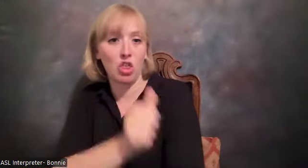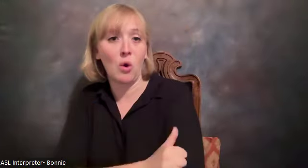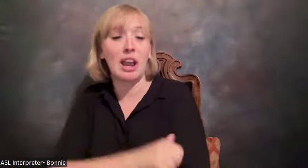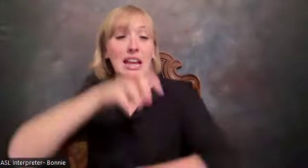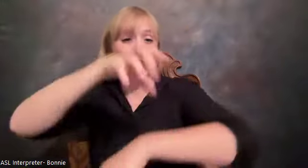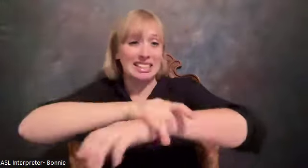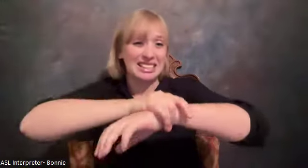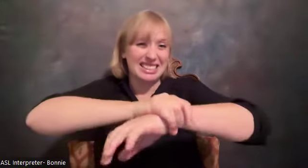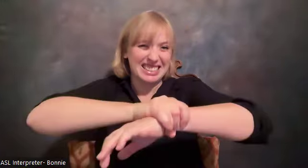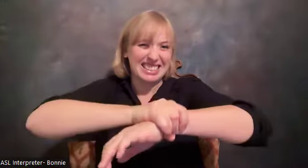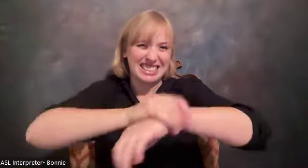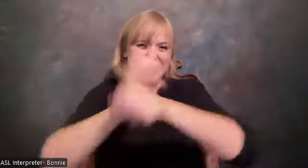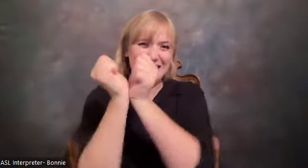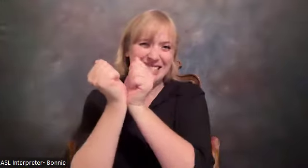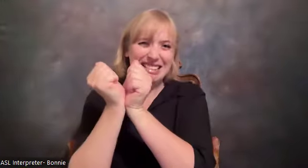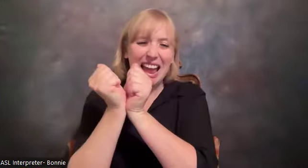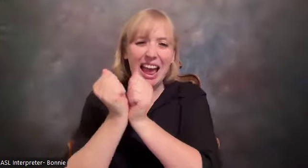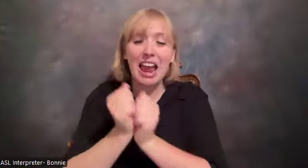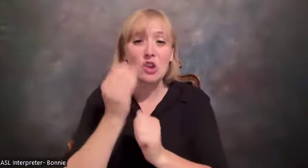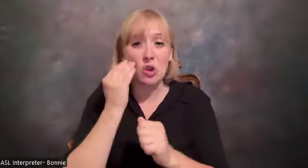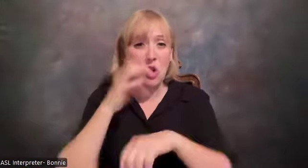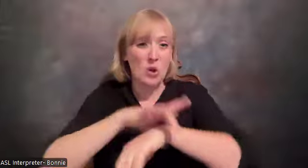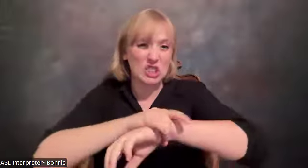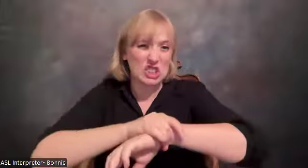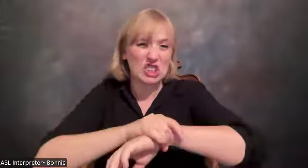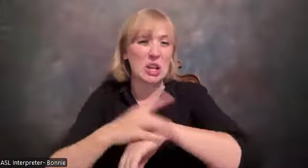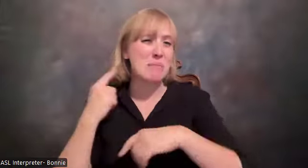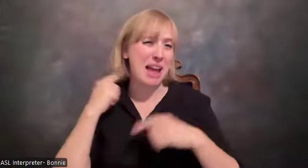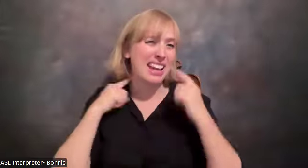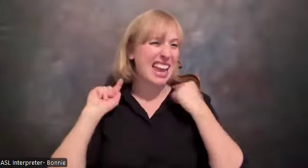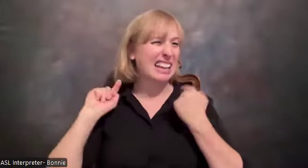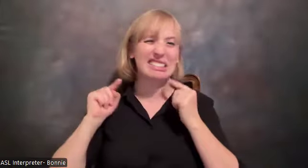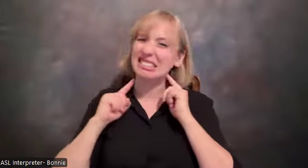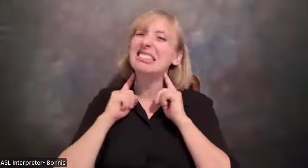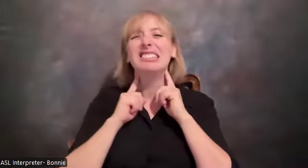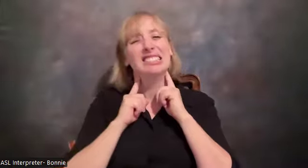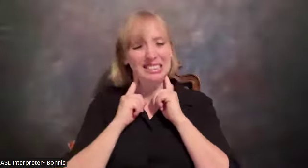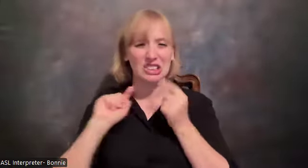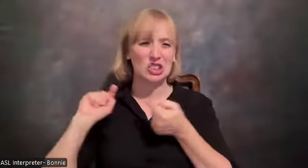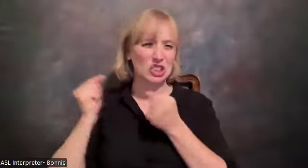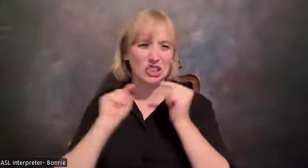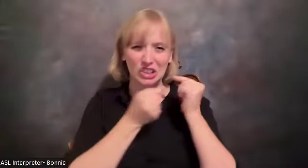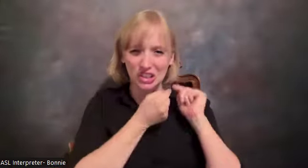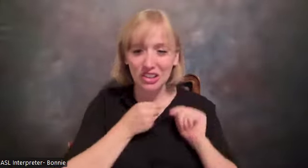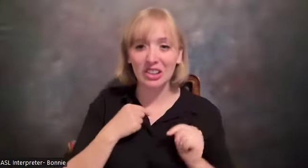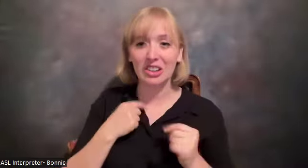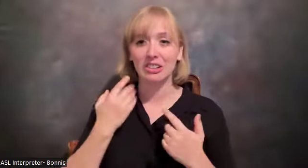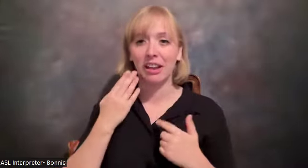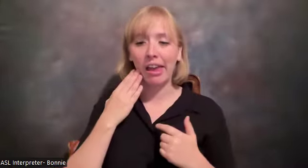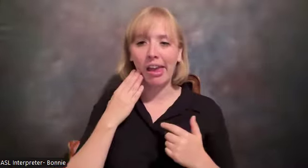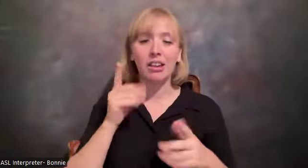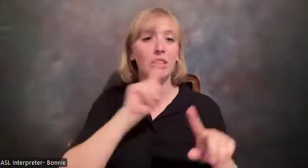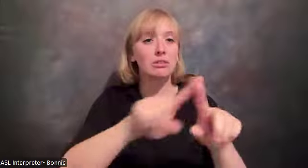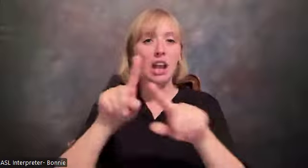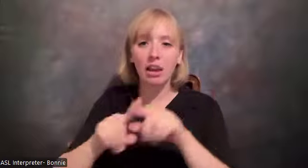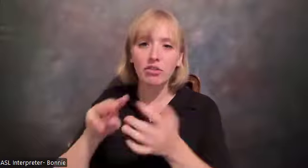extra tight that morning. You know how they do that sometimes. And my neck muscle was not working well. And after, being in this office and that office